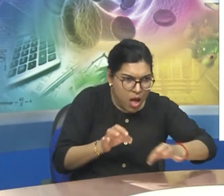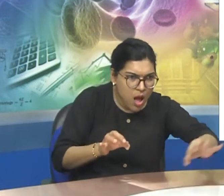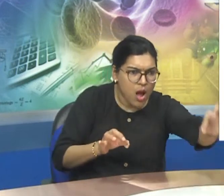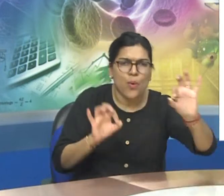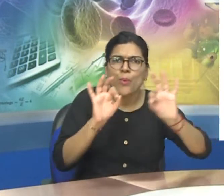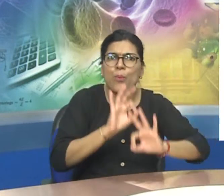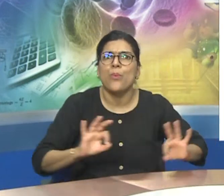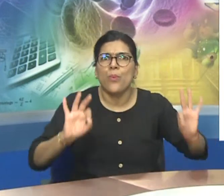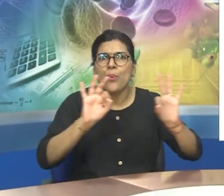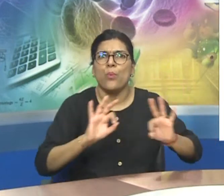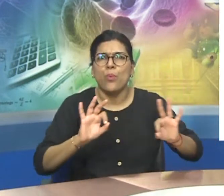also we have a remote.